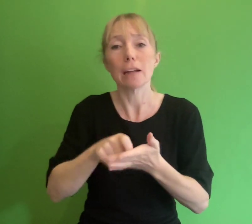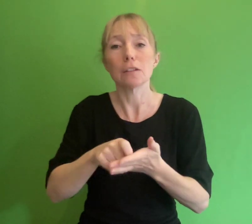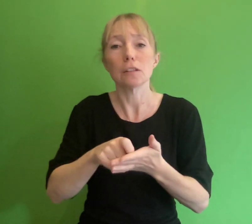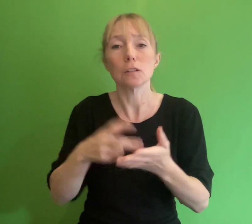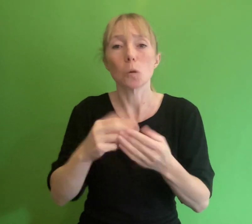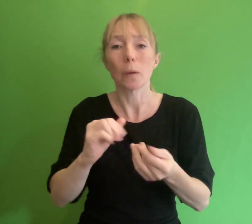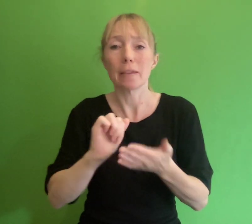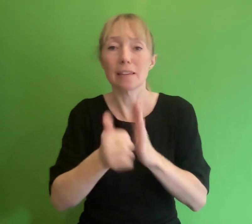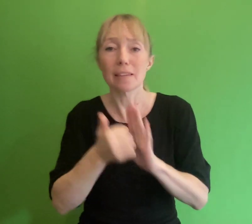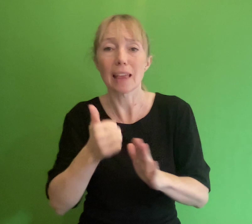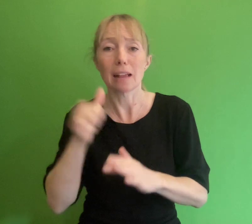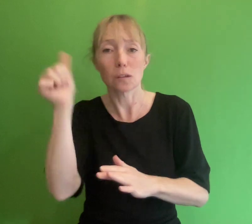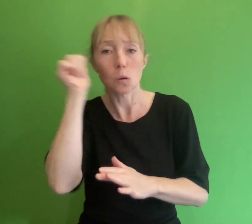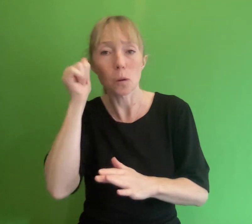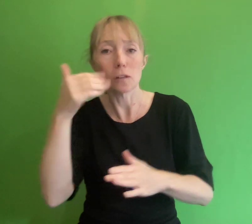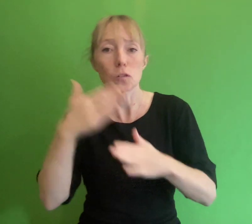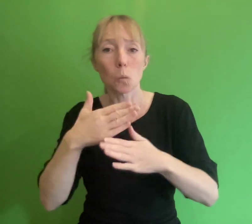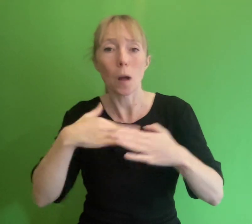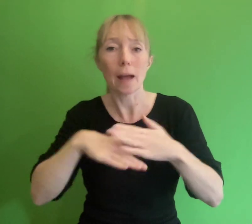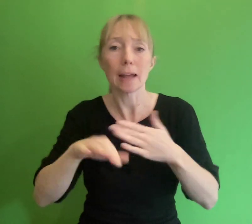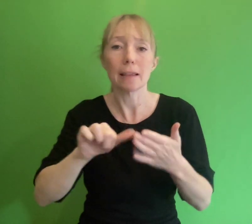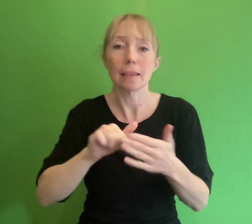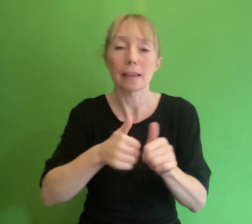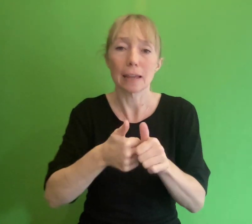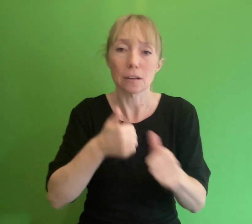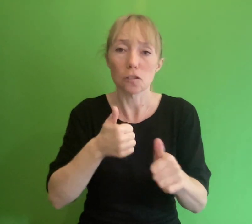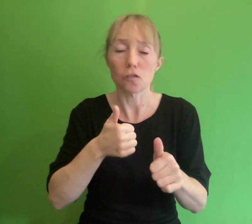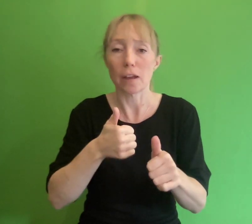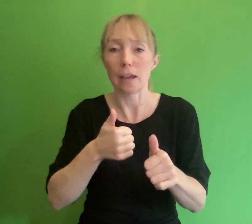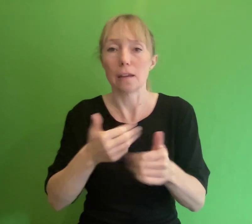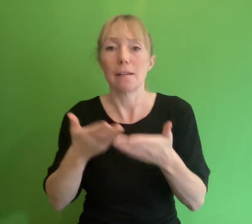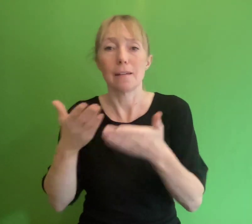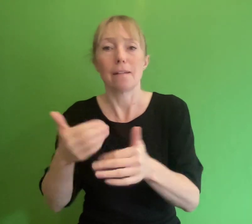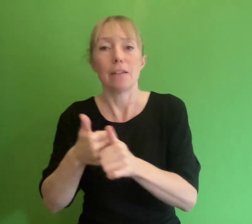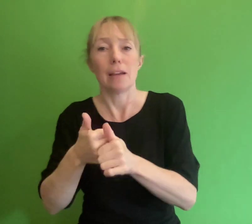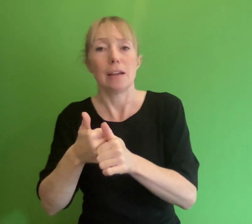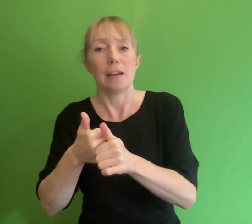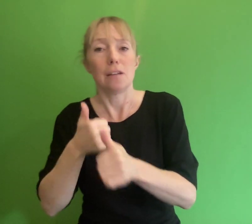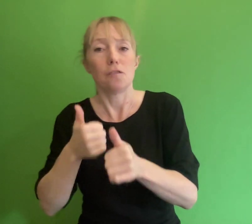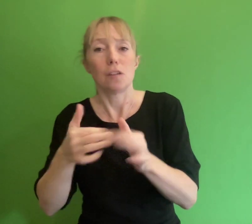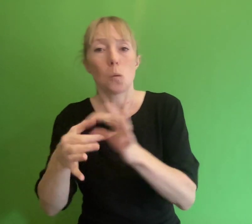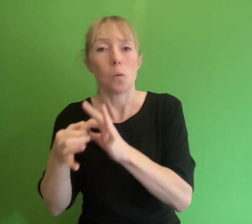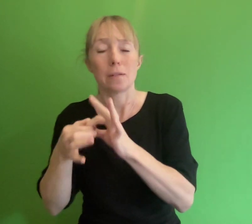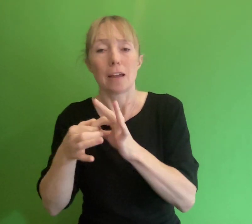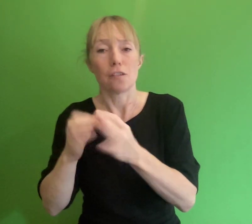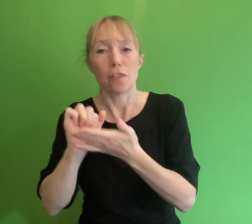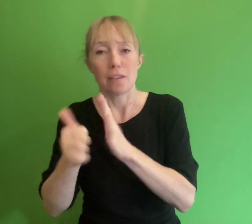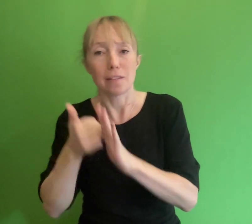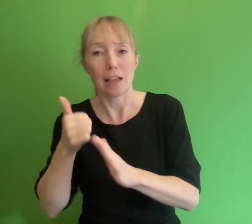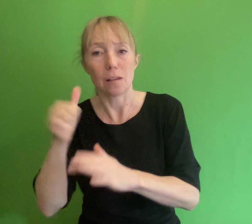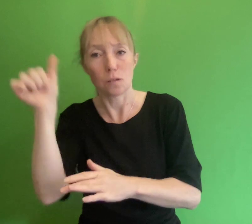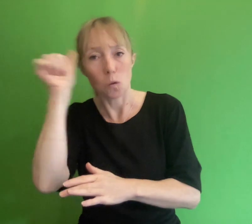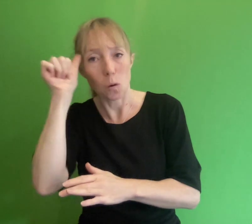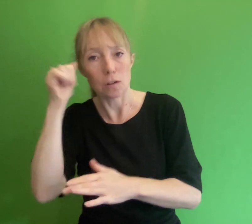work within the industry, equip industry organisations with the skills and knowledge to work with deaf and disabled